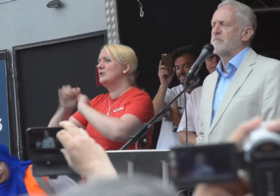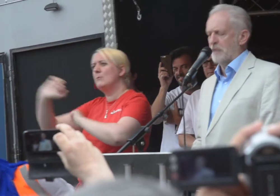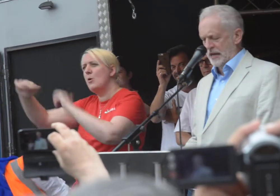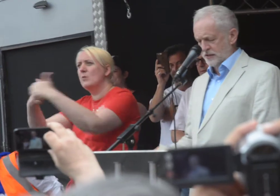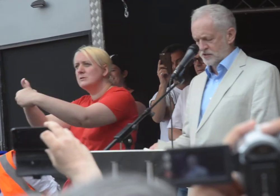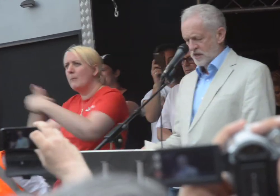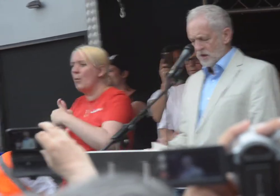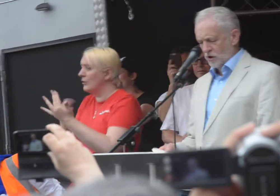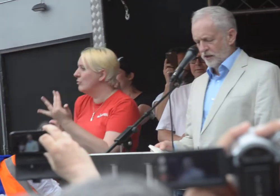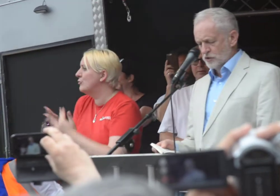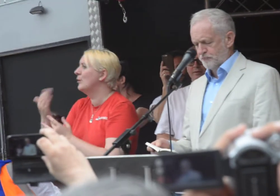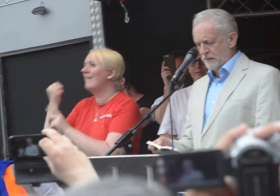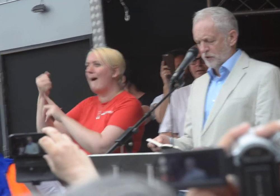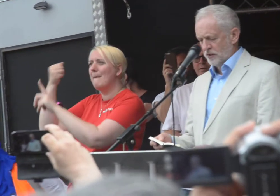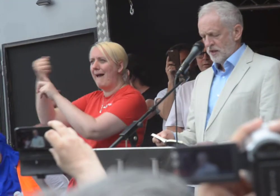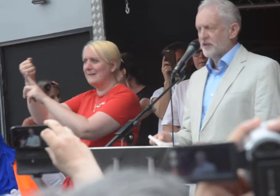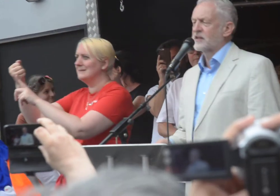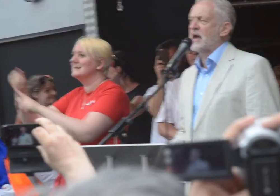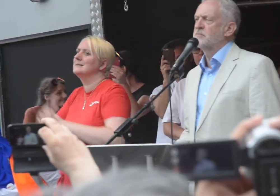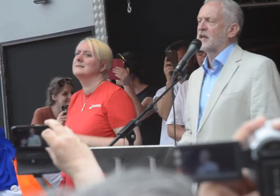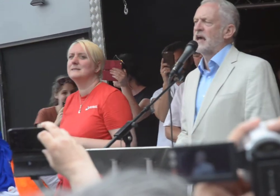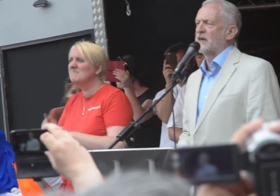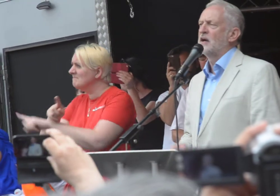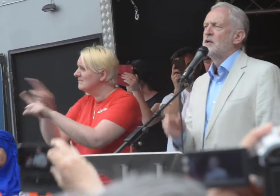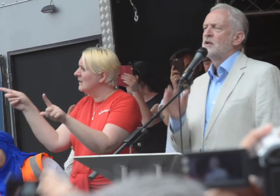those campaigns. All those people that